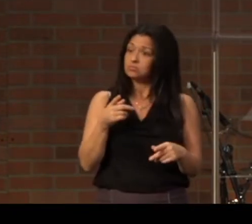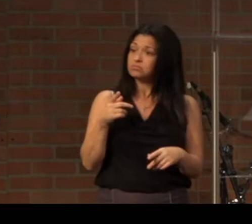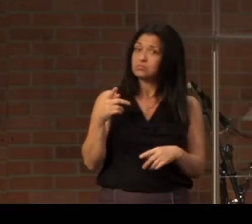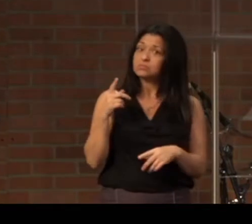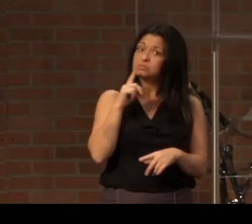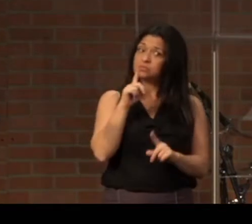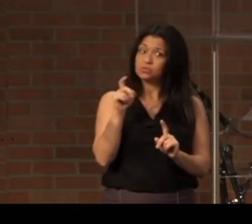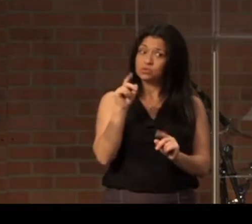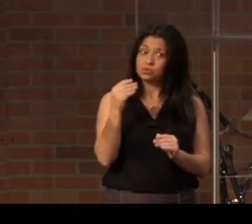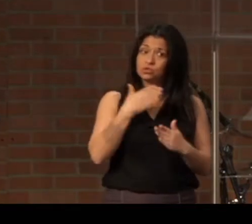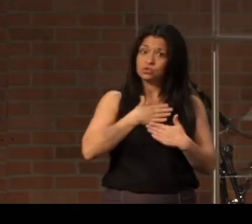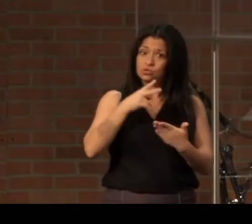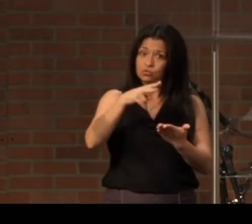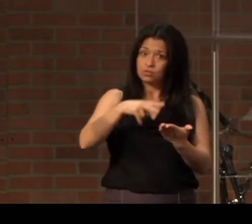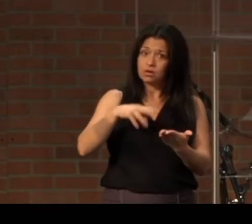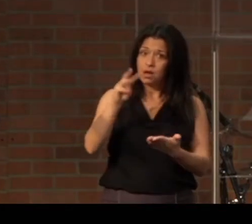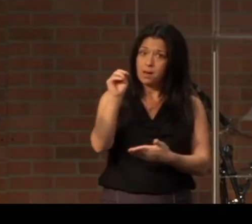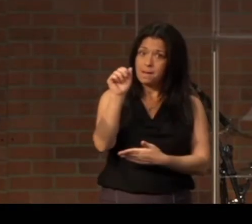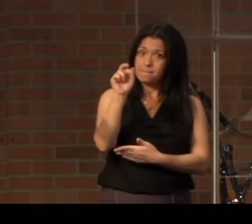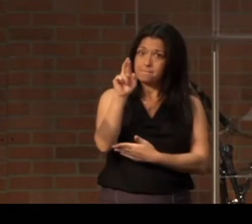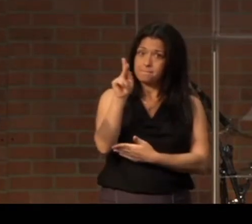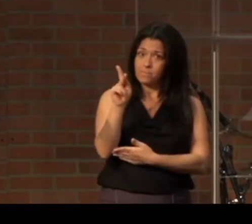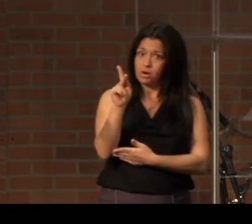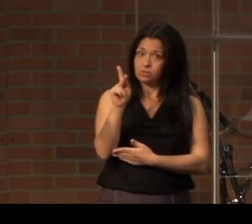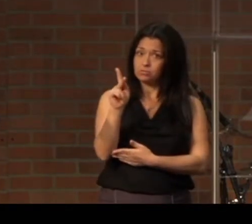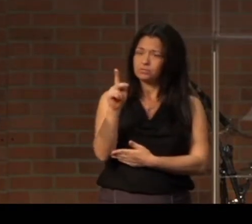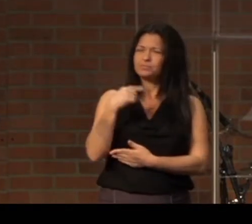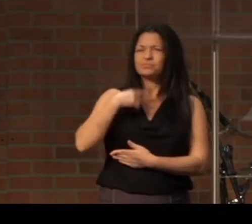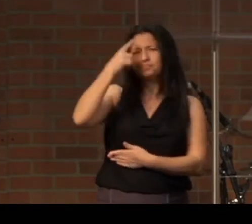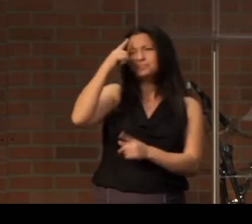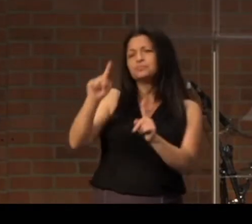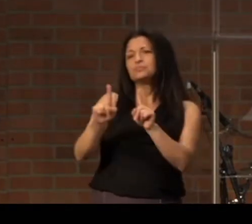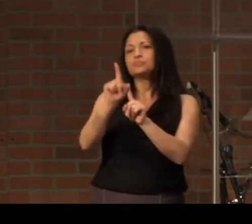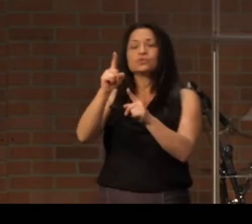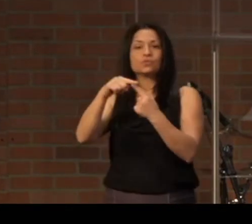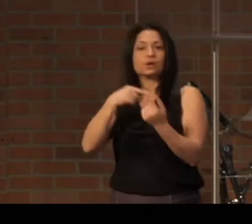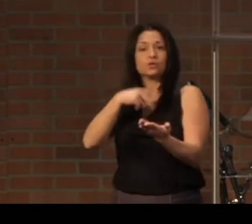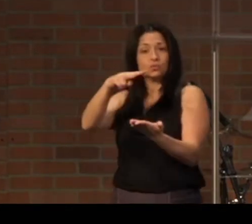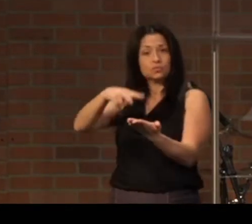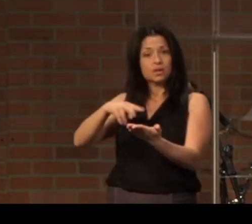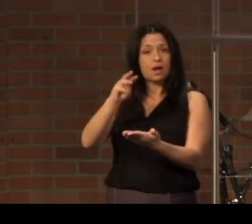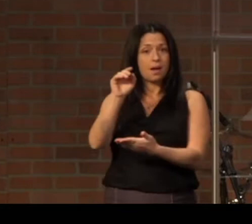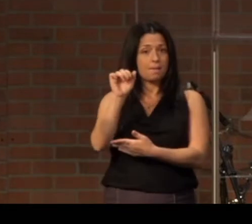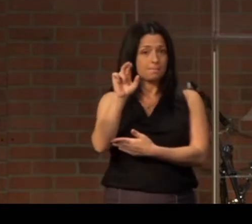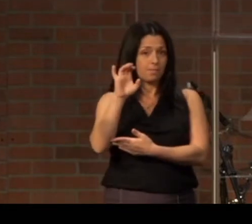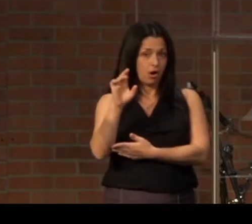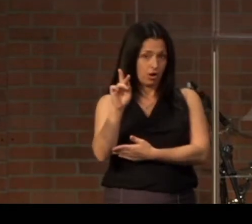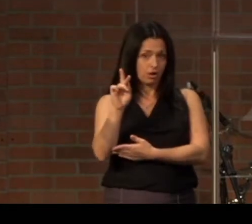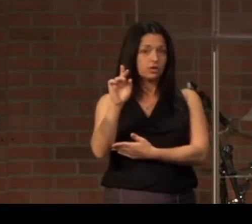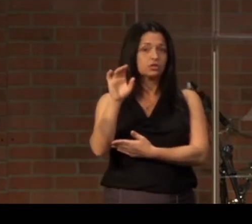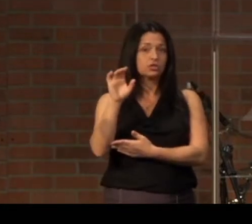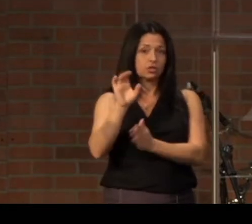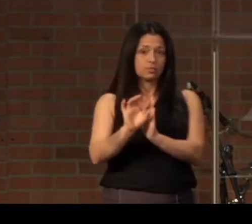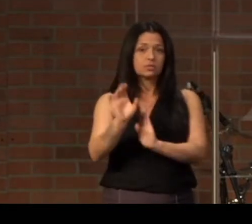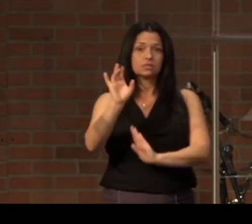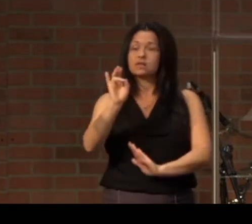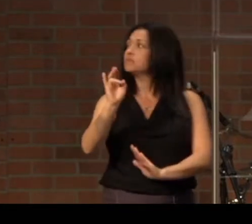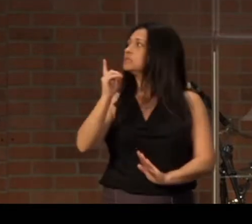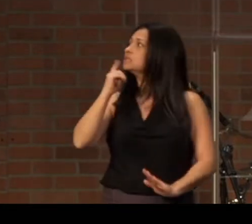I was reminded of this when we were in Mark chapter 7. And he was saying that which proceeds out of the man